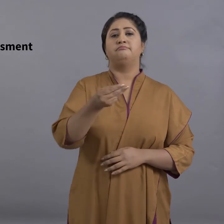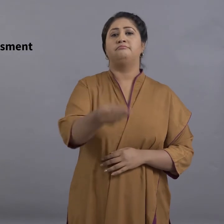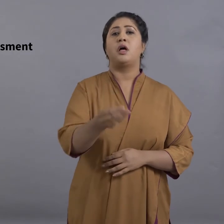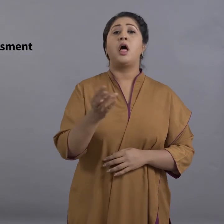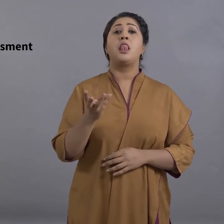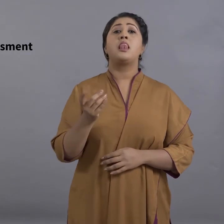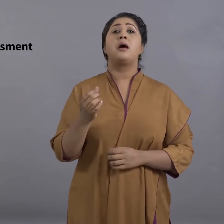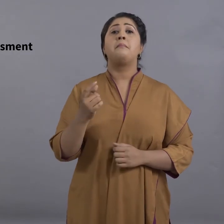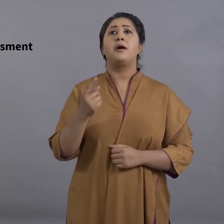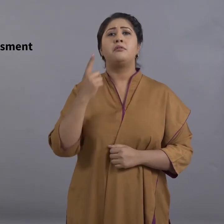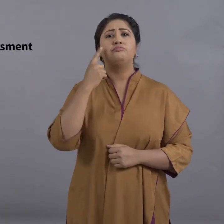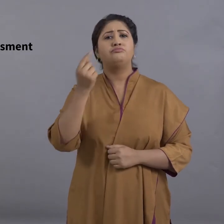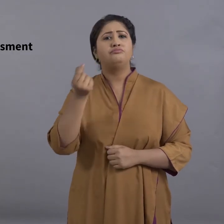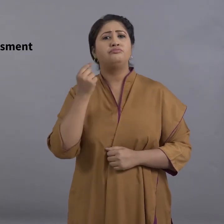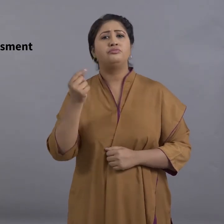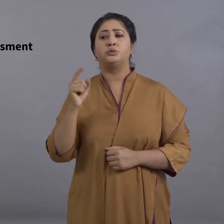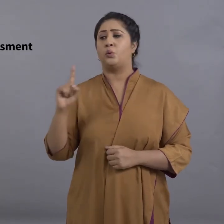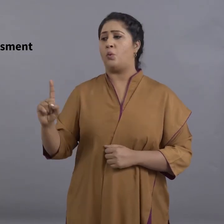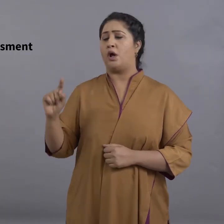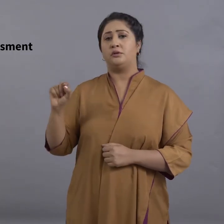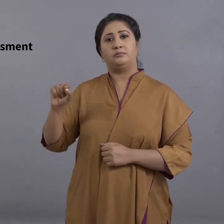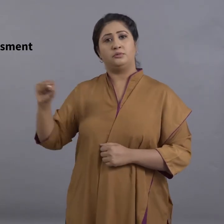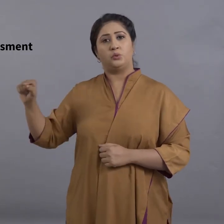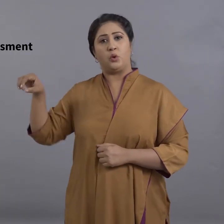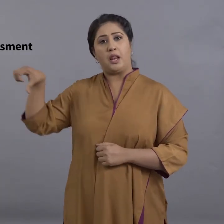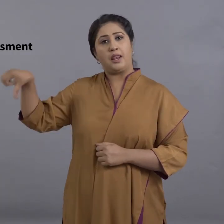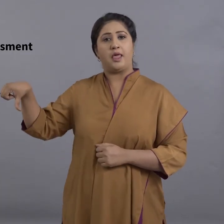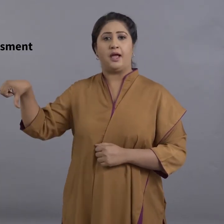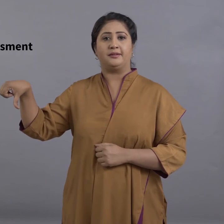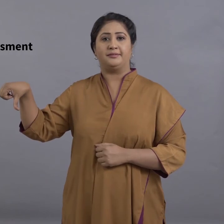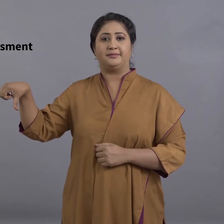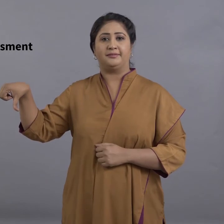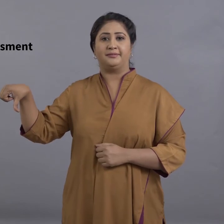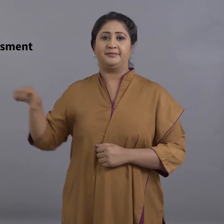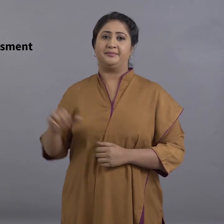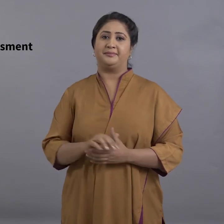1 to 9 task.